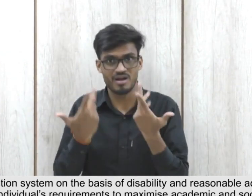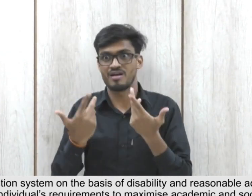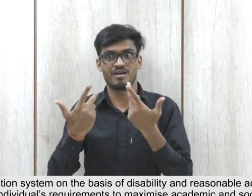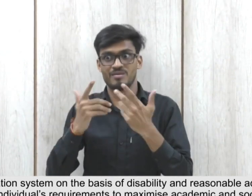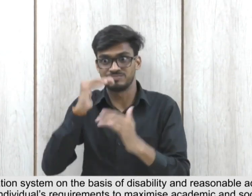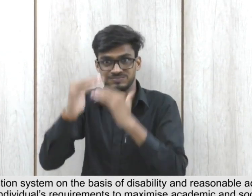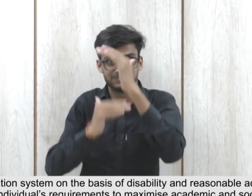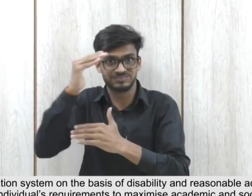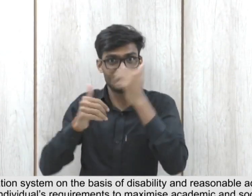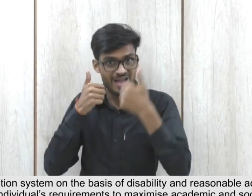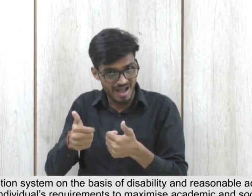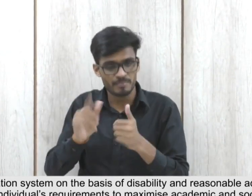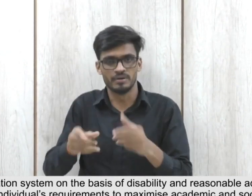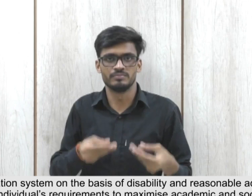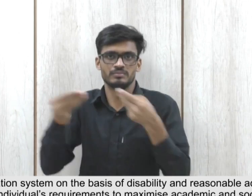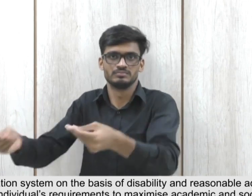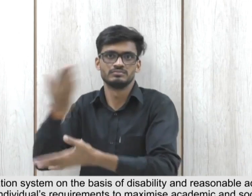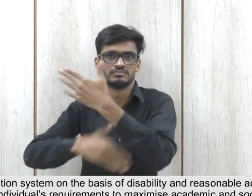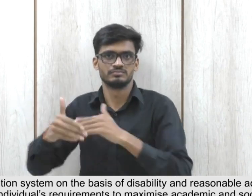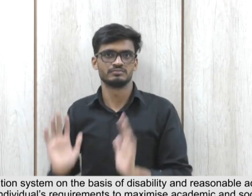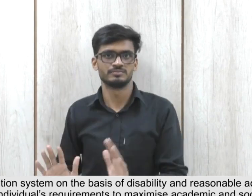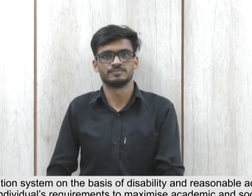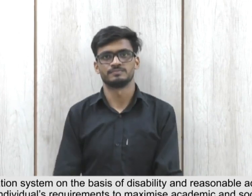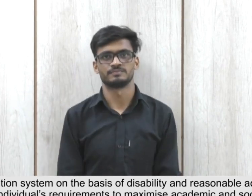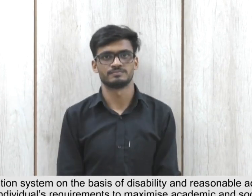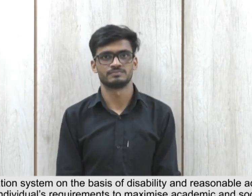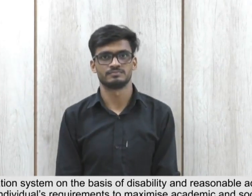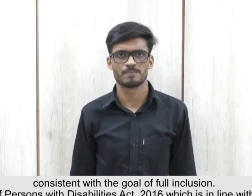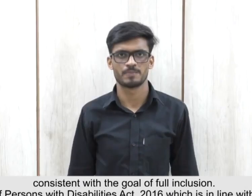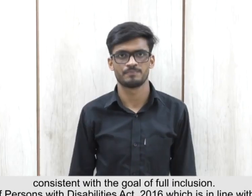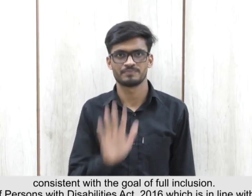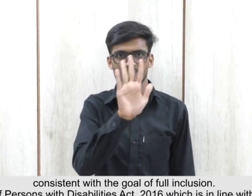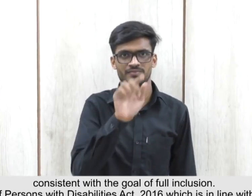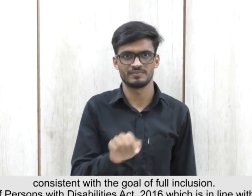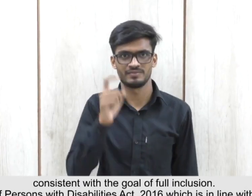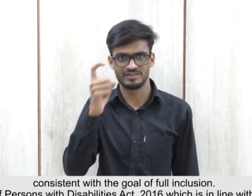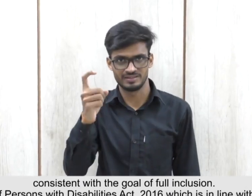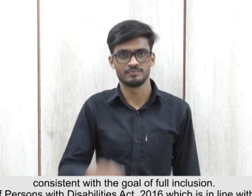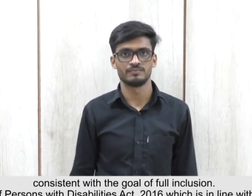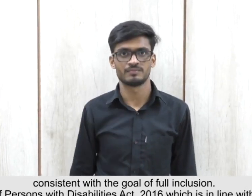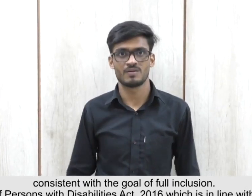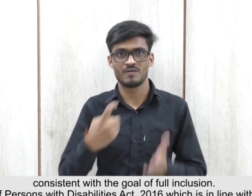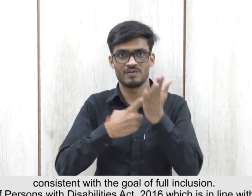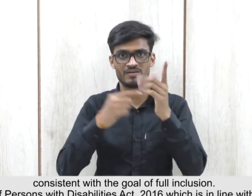individuals' requirements to maximize academic and social development consistent with the goal of full